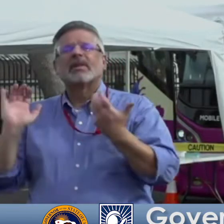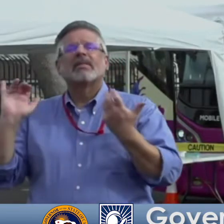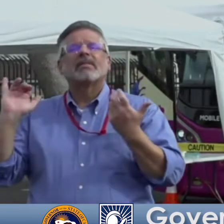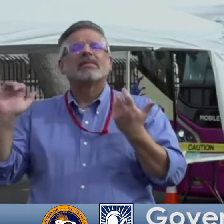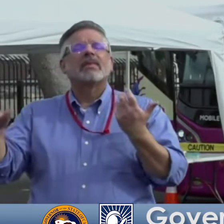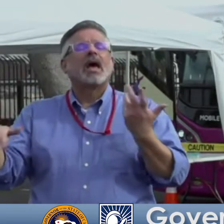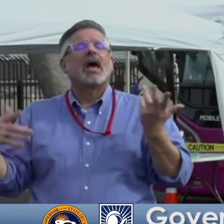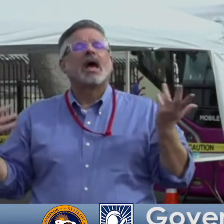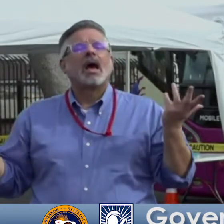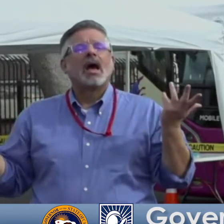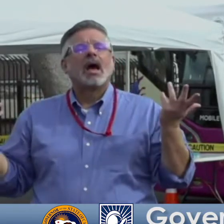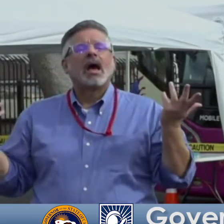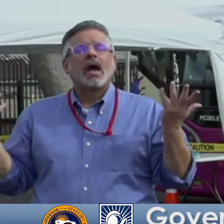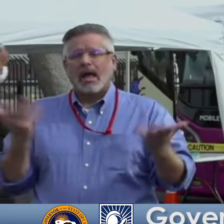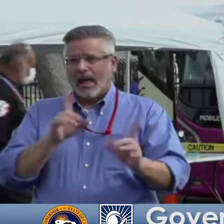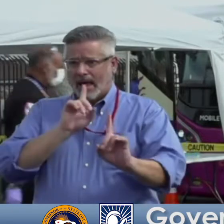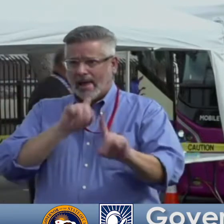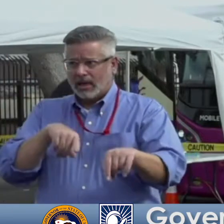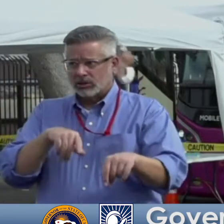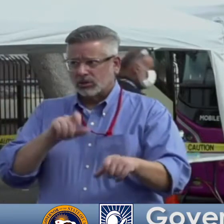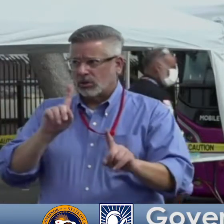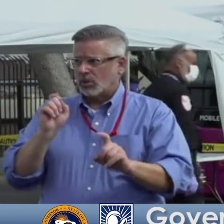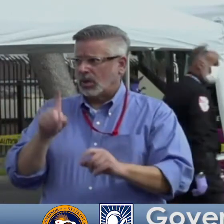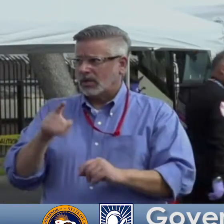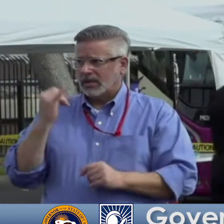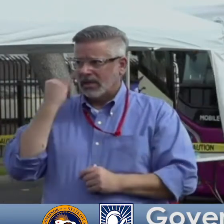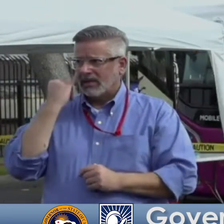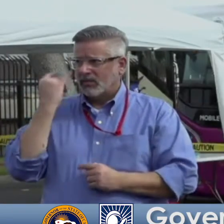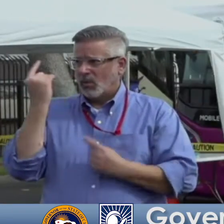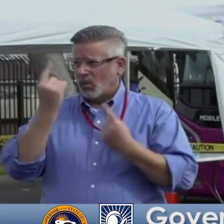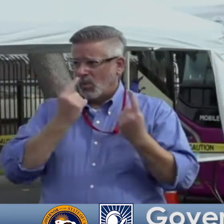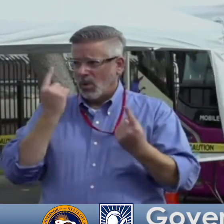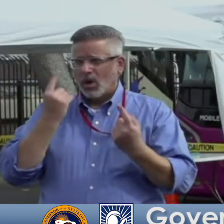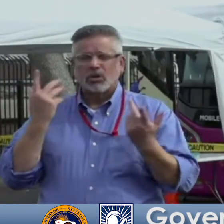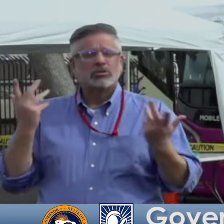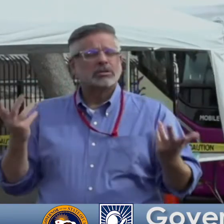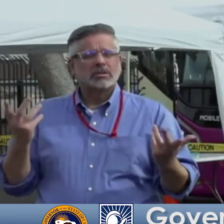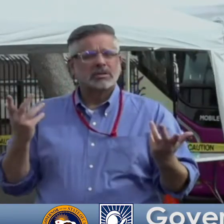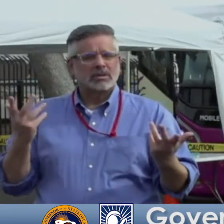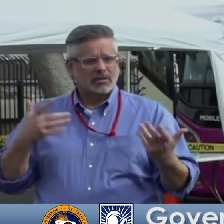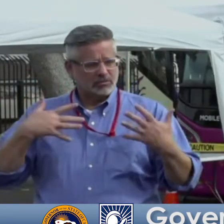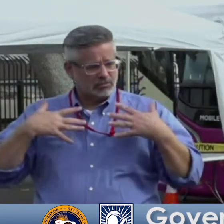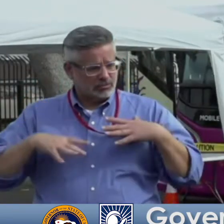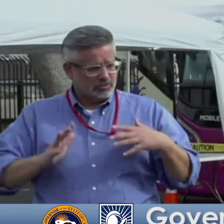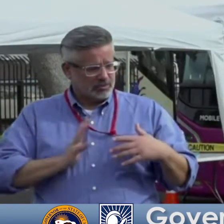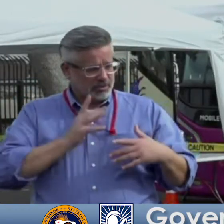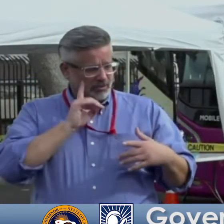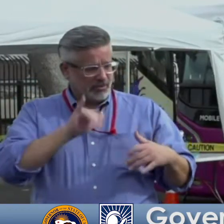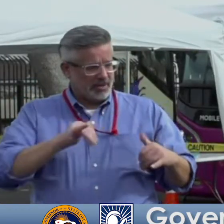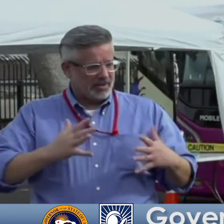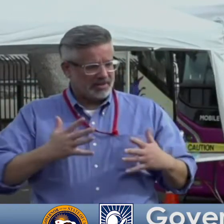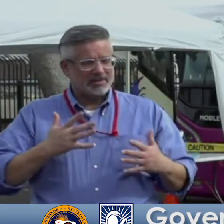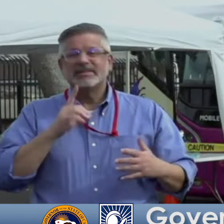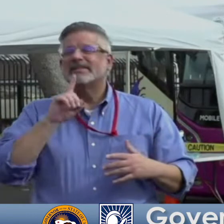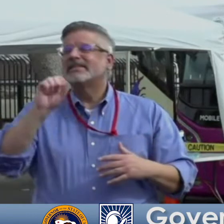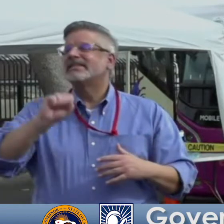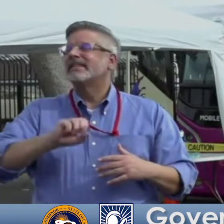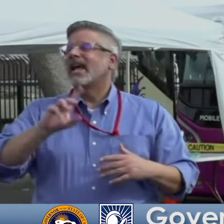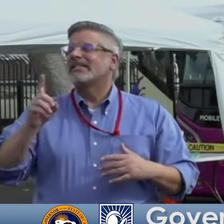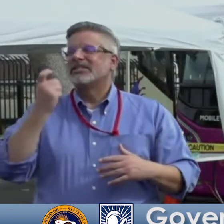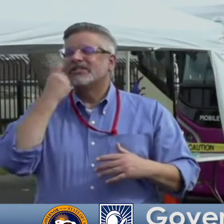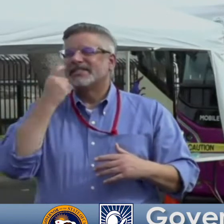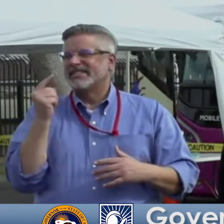I'm here to answer any questions. And if you're wondering why I'm dressed up for this occasion, we were down in San